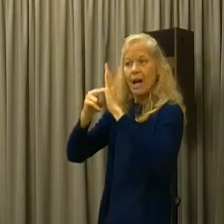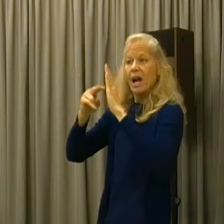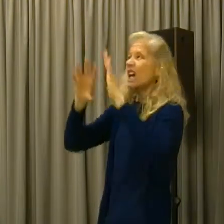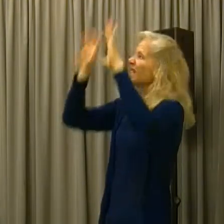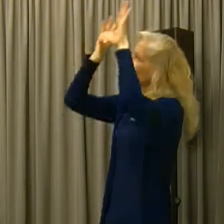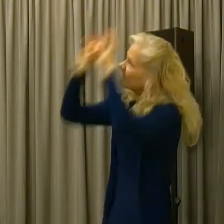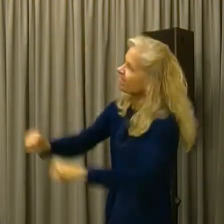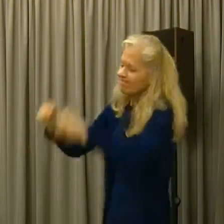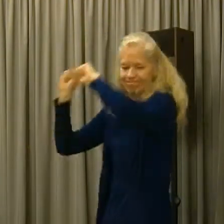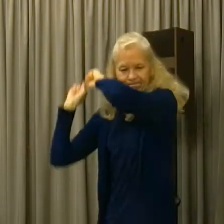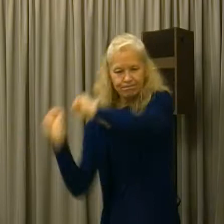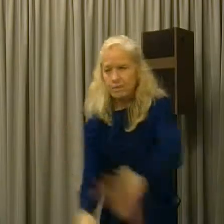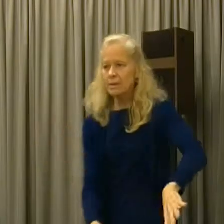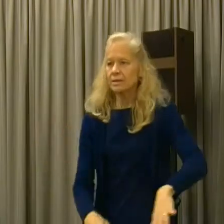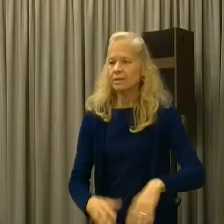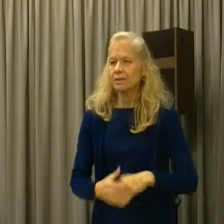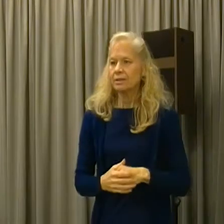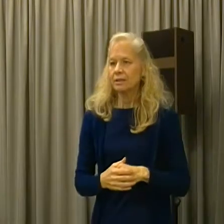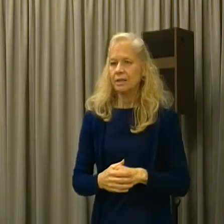I can't afford to tithe. Oops.